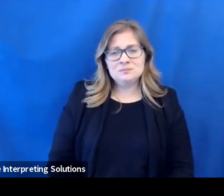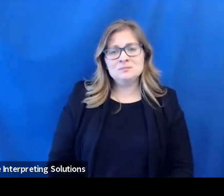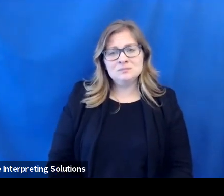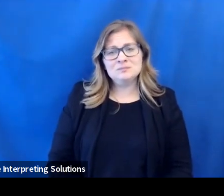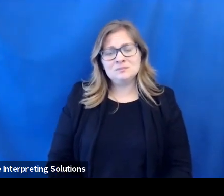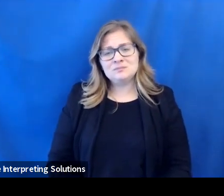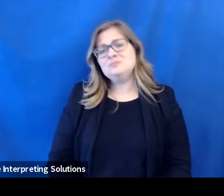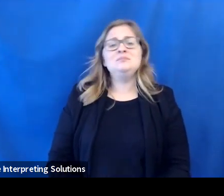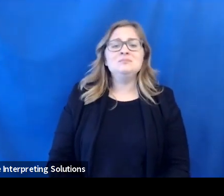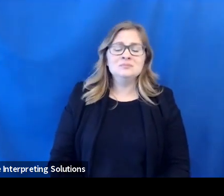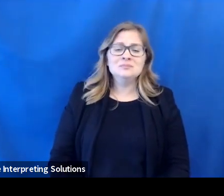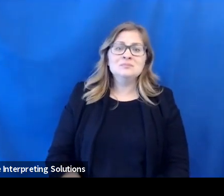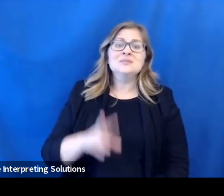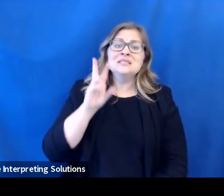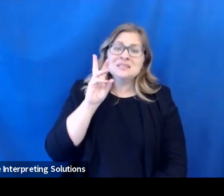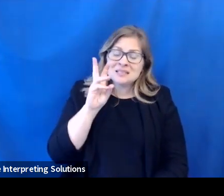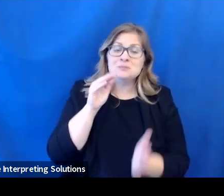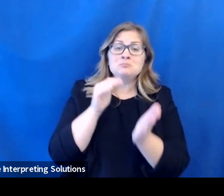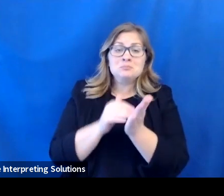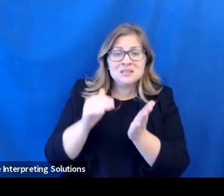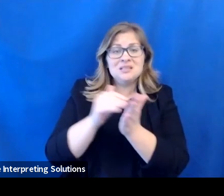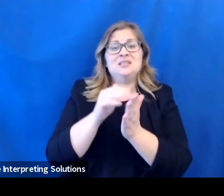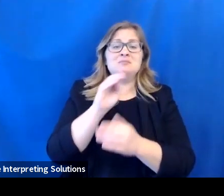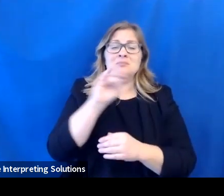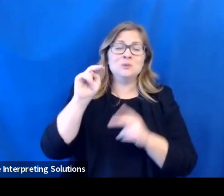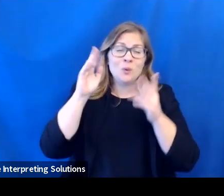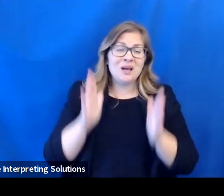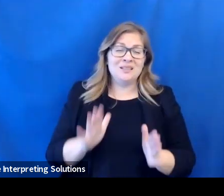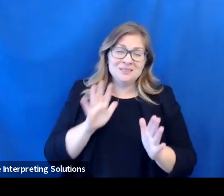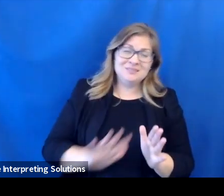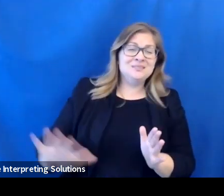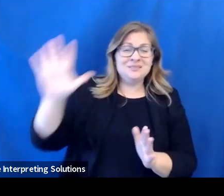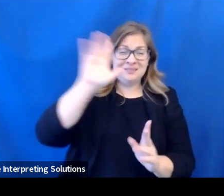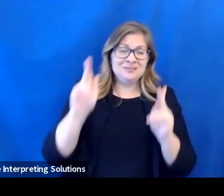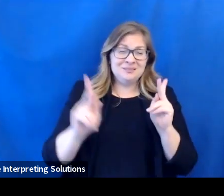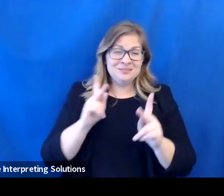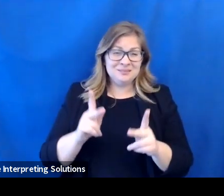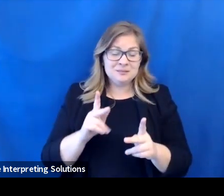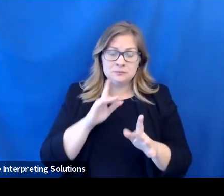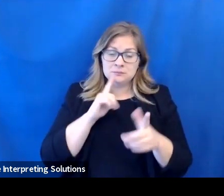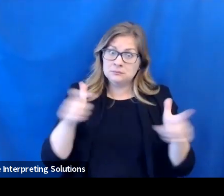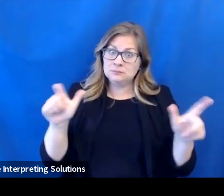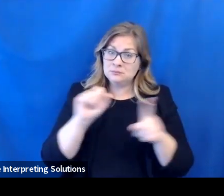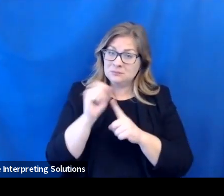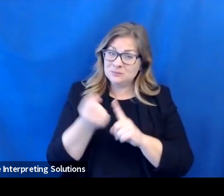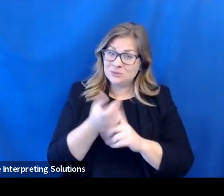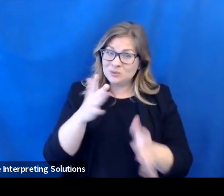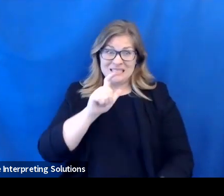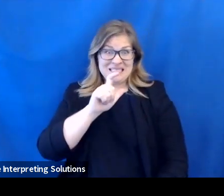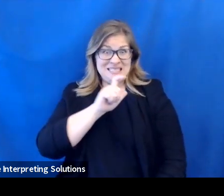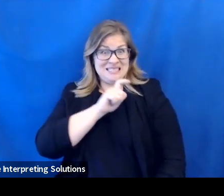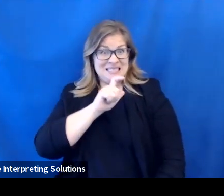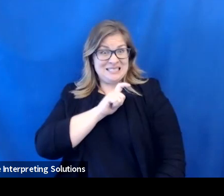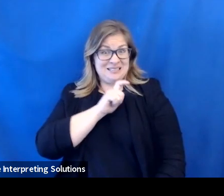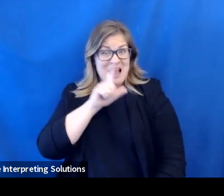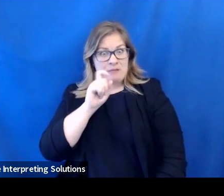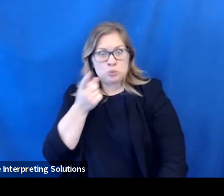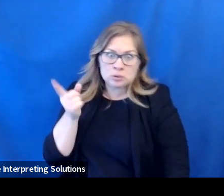we actually had 8 incidents where the police needed to step in and chose to write a citation across